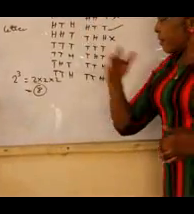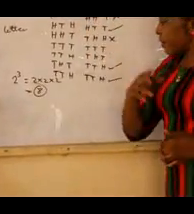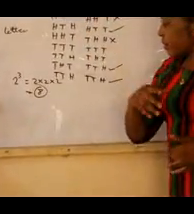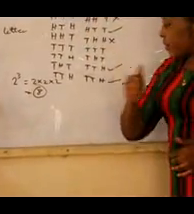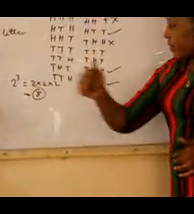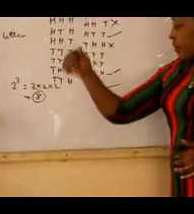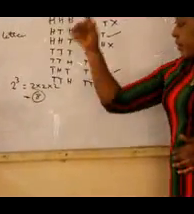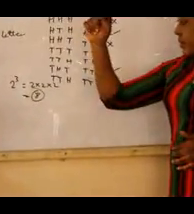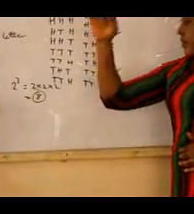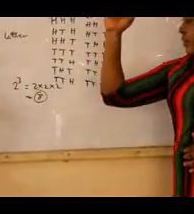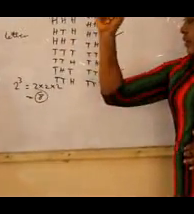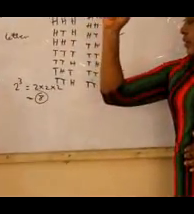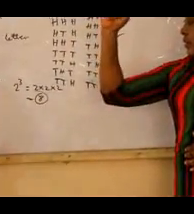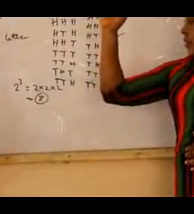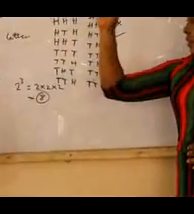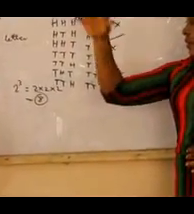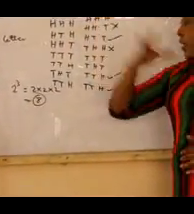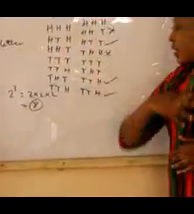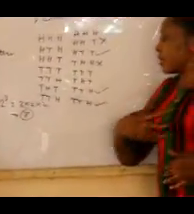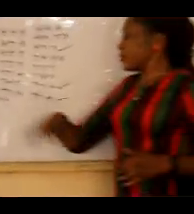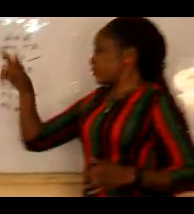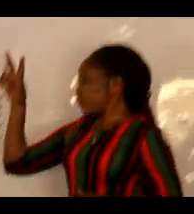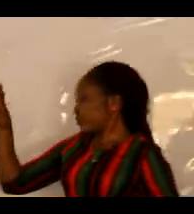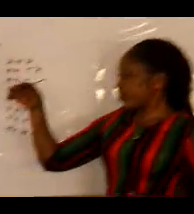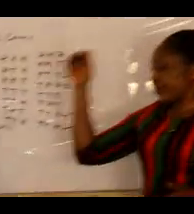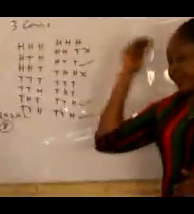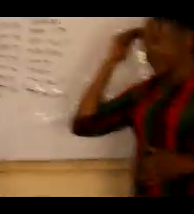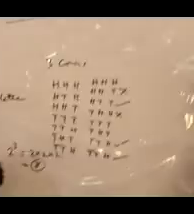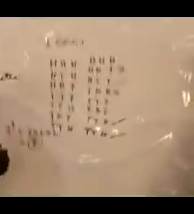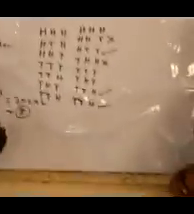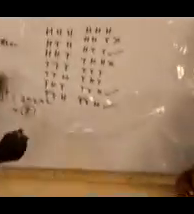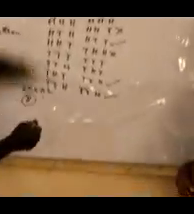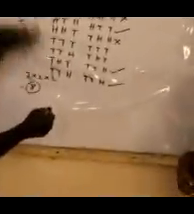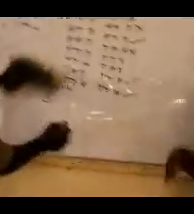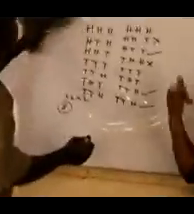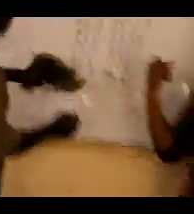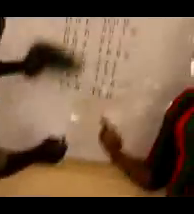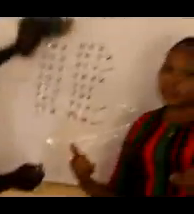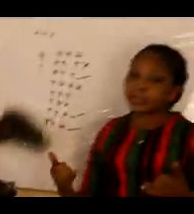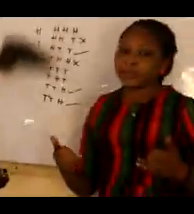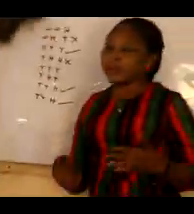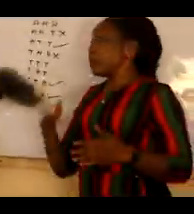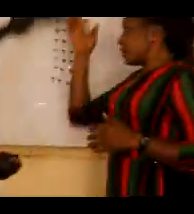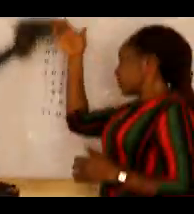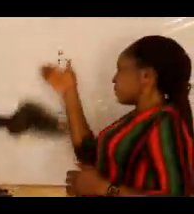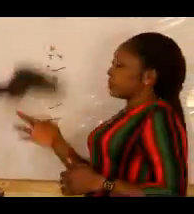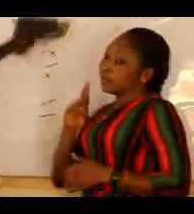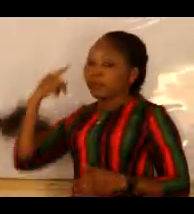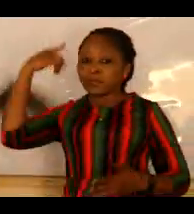2/8. What's 1/4? These are elementary probability. 1 will give